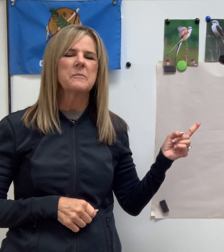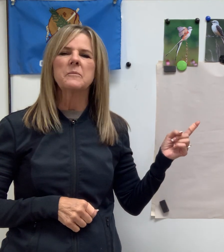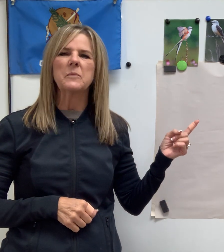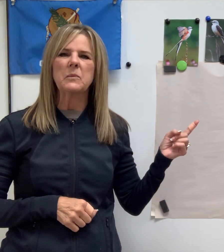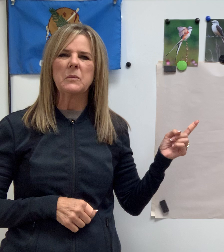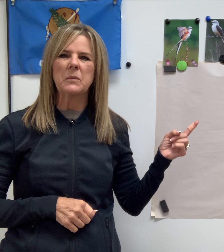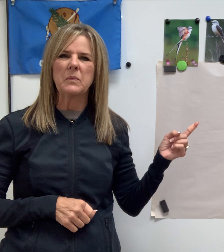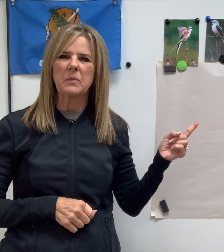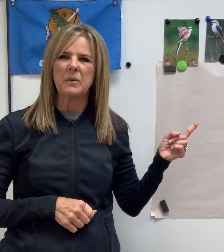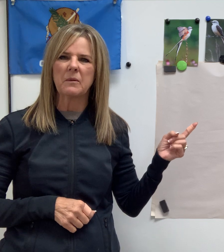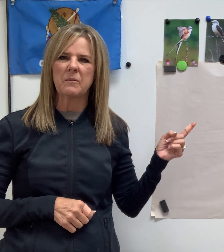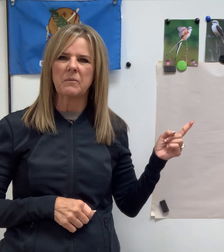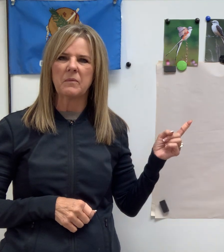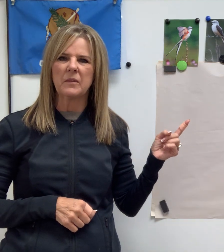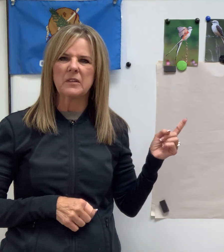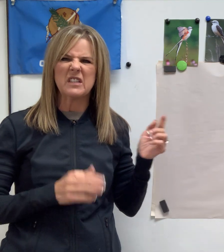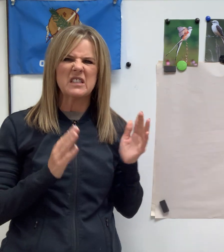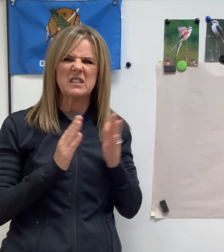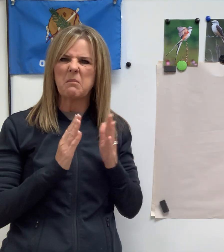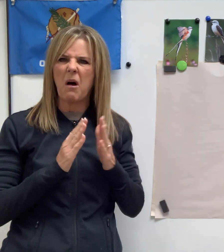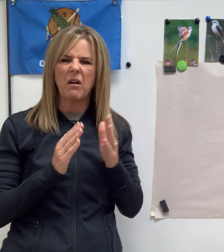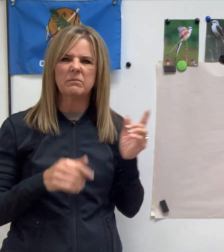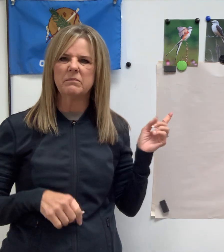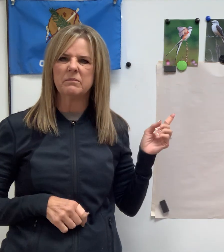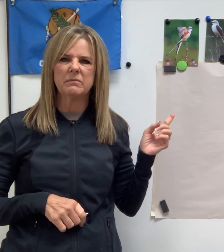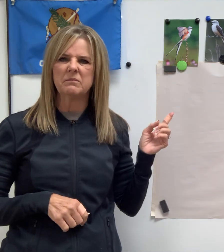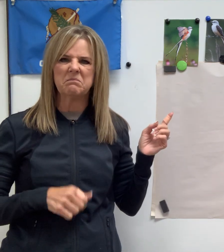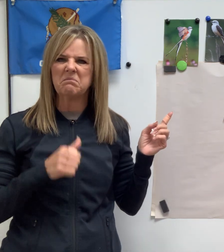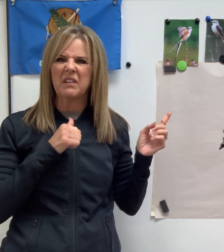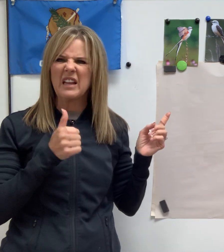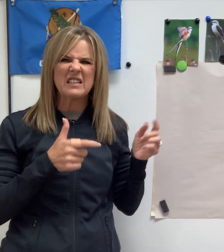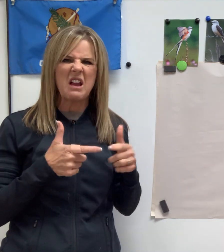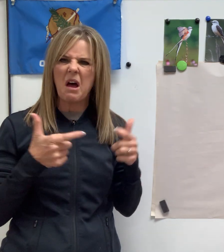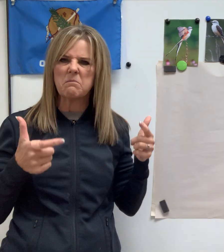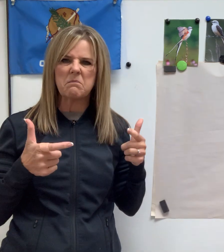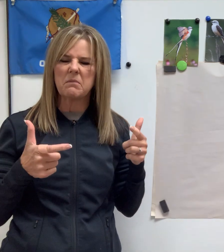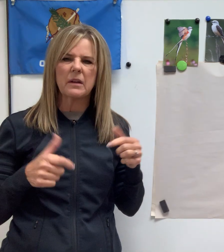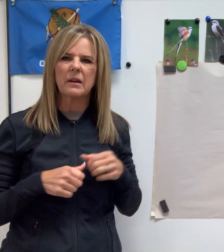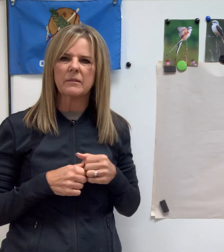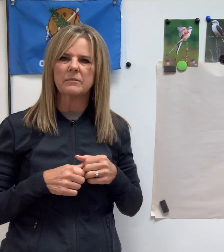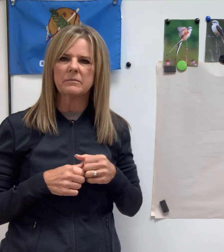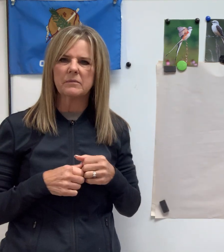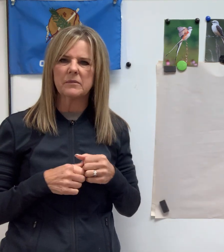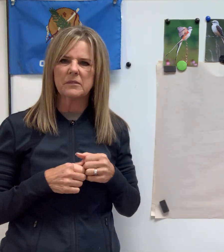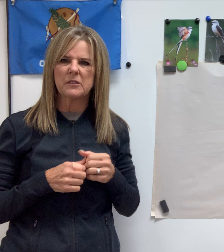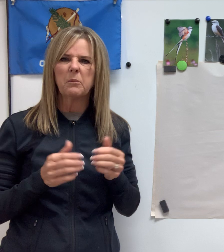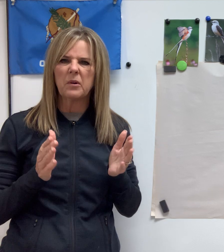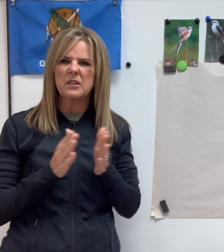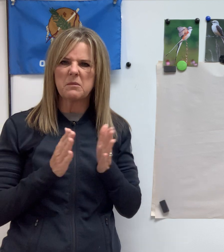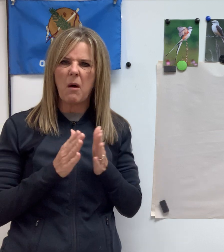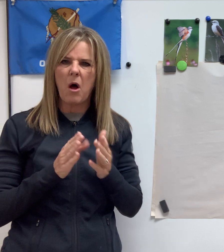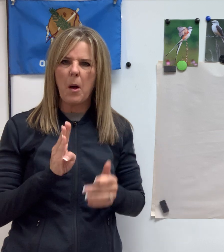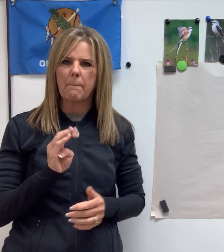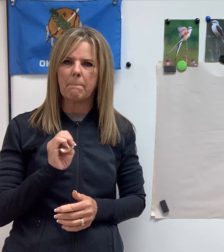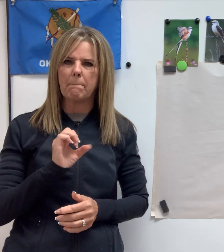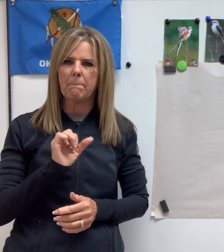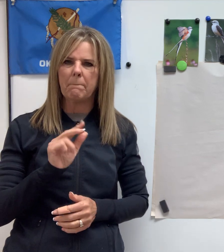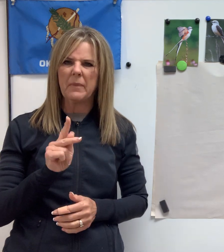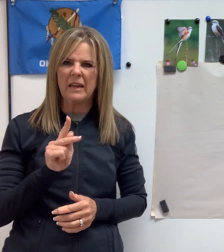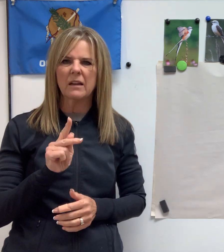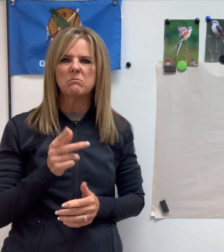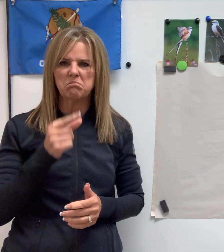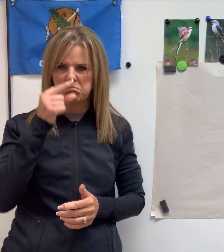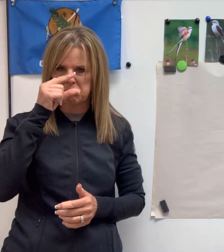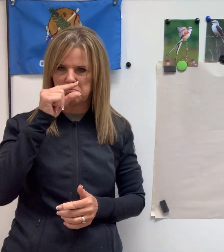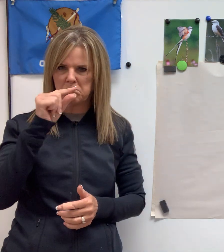So just a little, guys, it's not a flamingo, it's not a toucan with like a huge beak. Their beaks are really pretty small. So